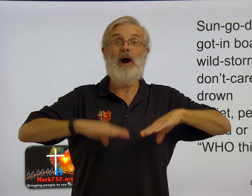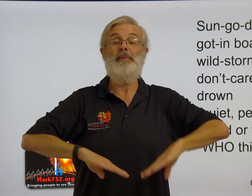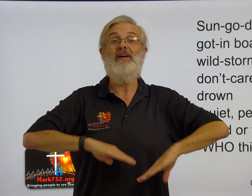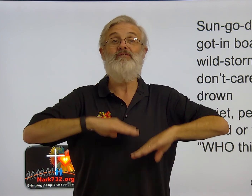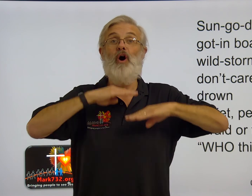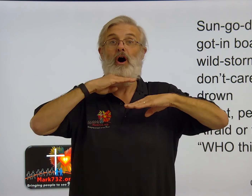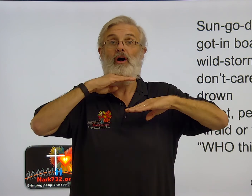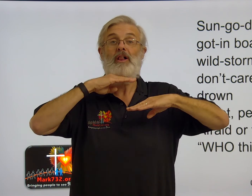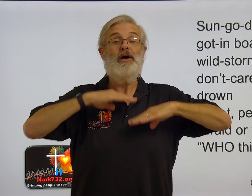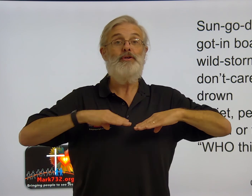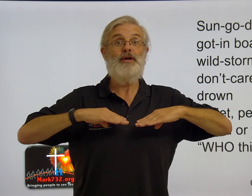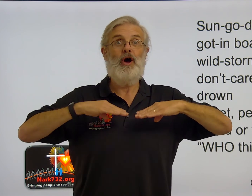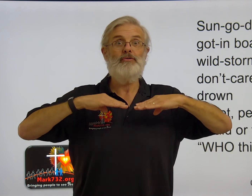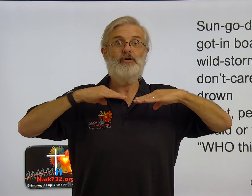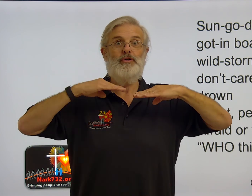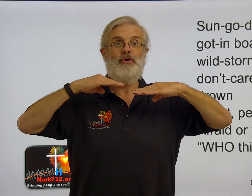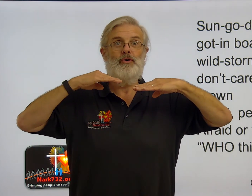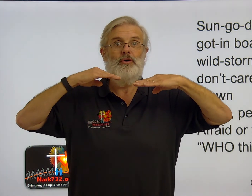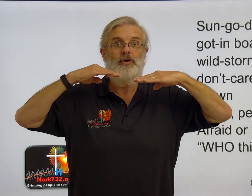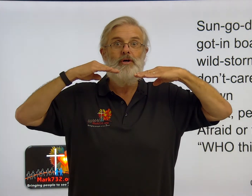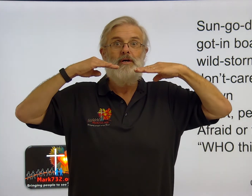being full. You could also do